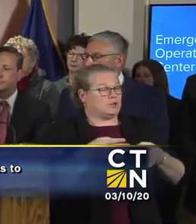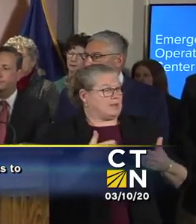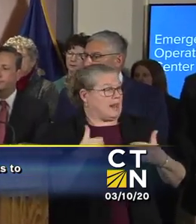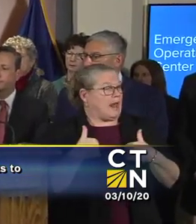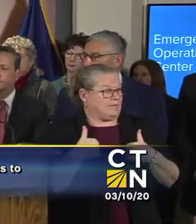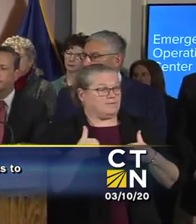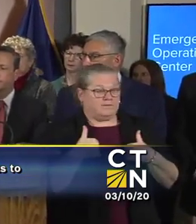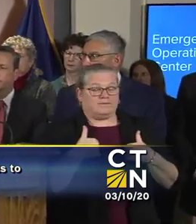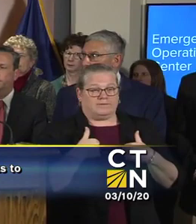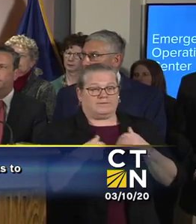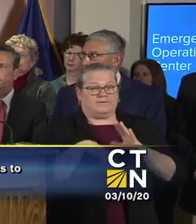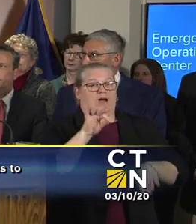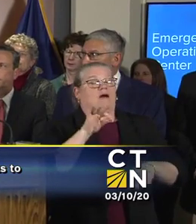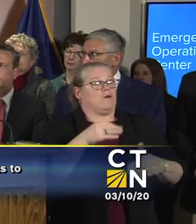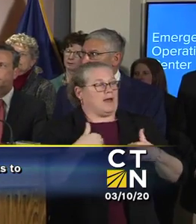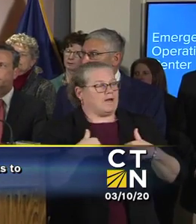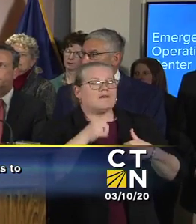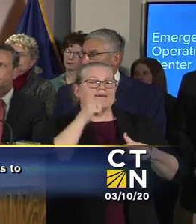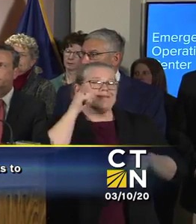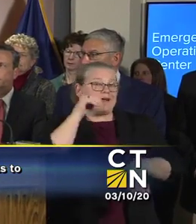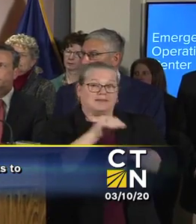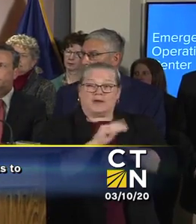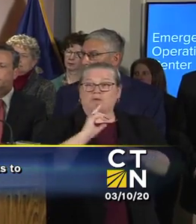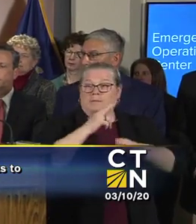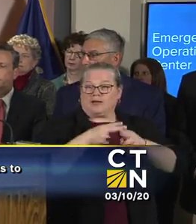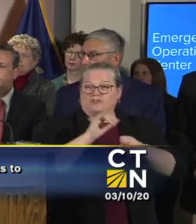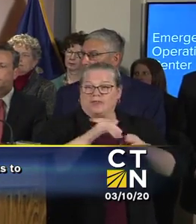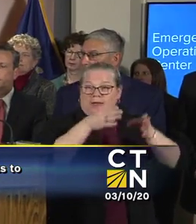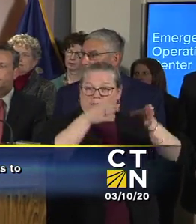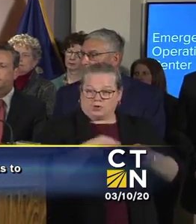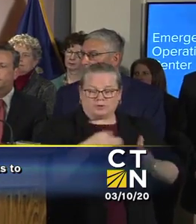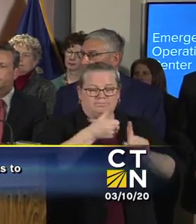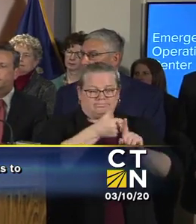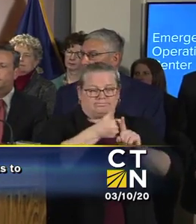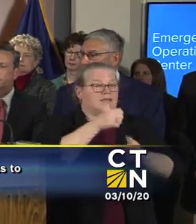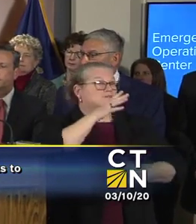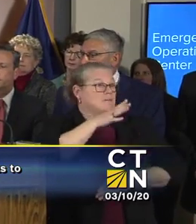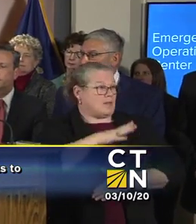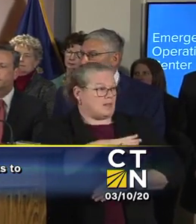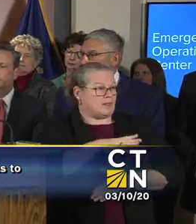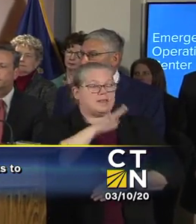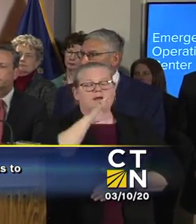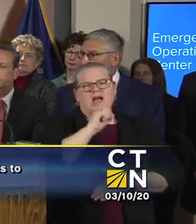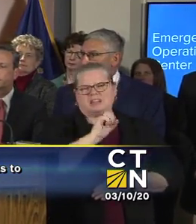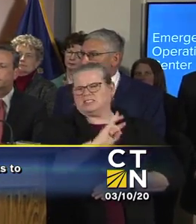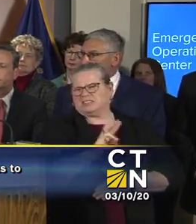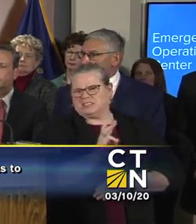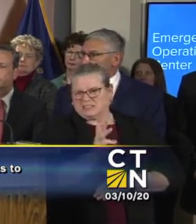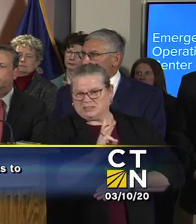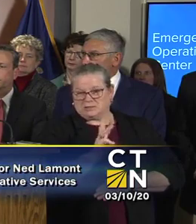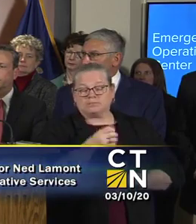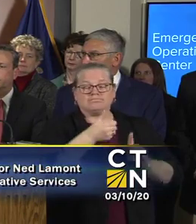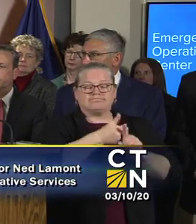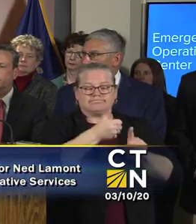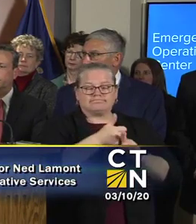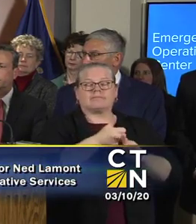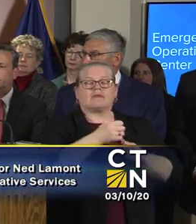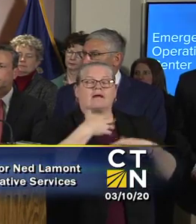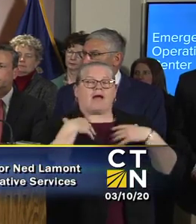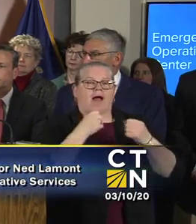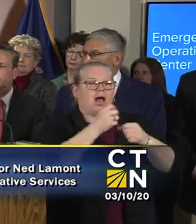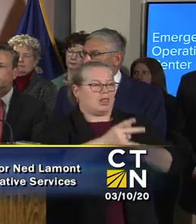night. As the Governor mentioned, this is a female in her 60s who is a healthcare worker at Bridgeport